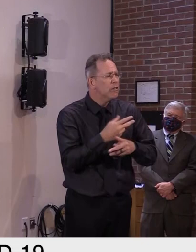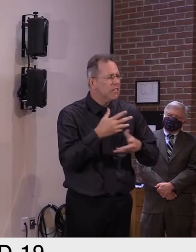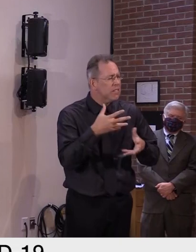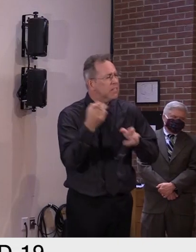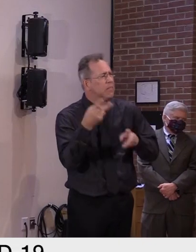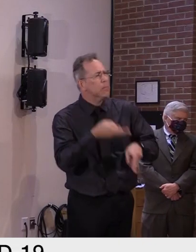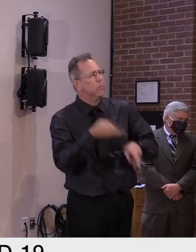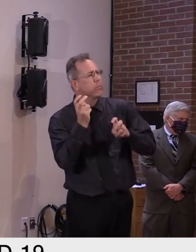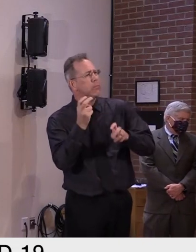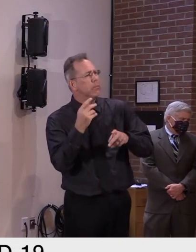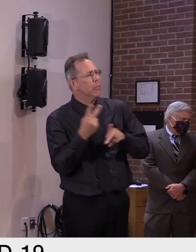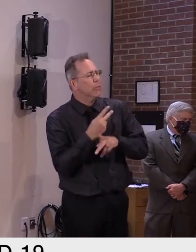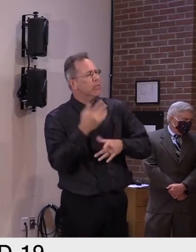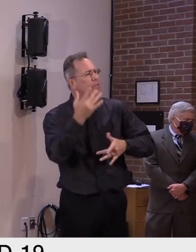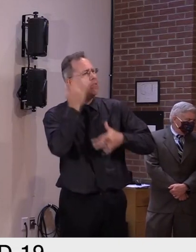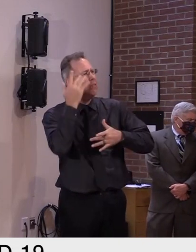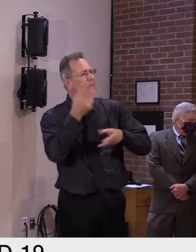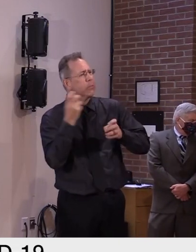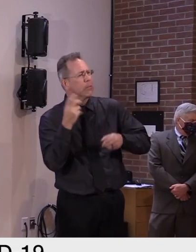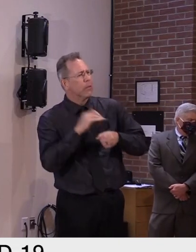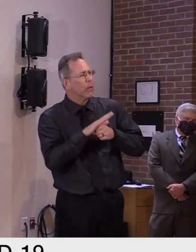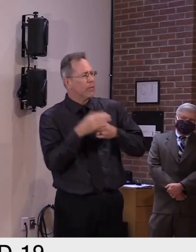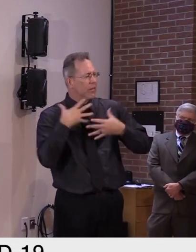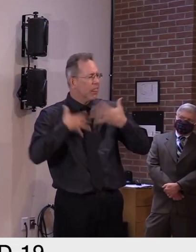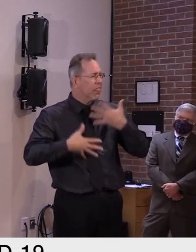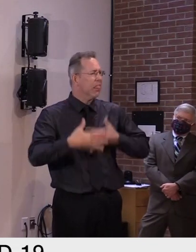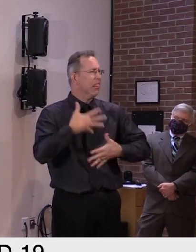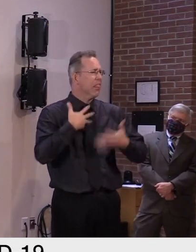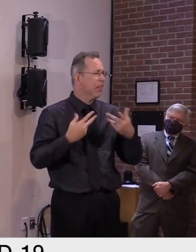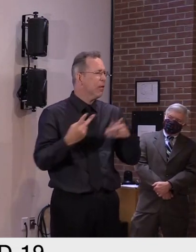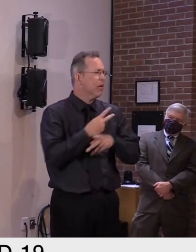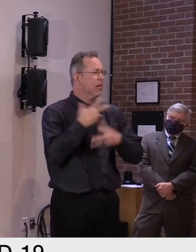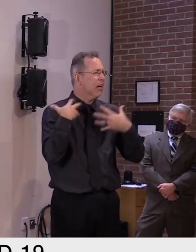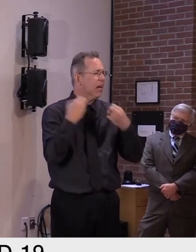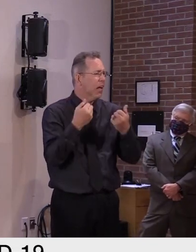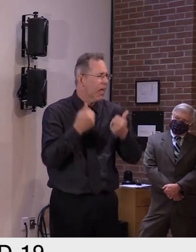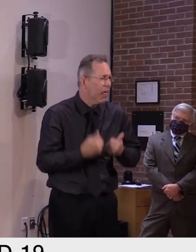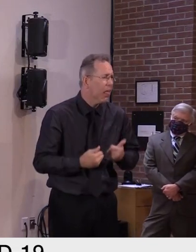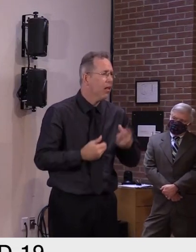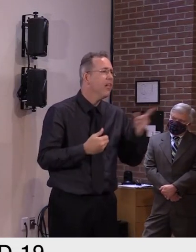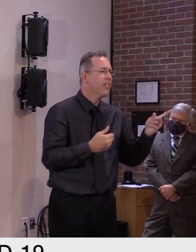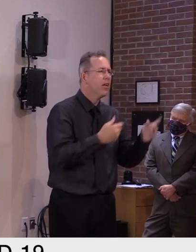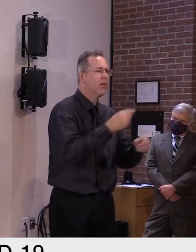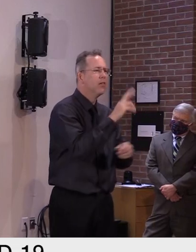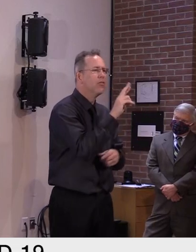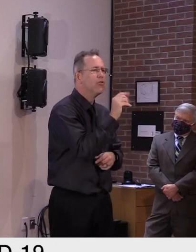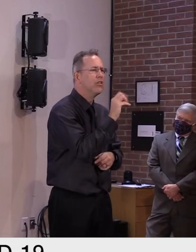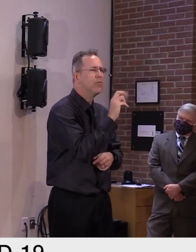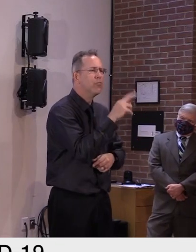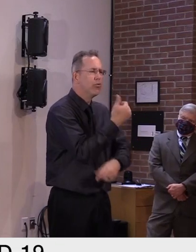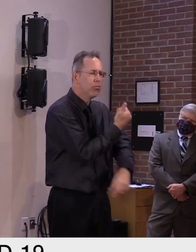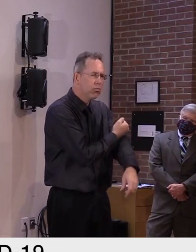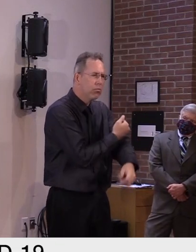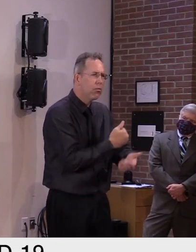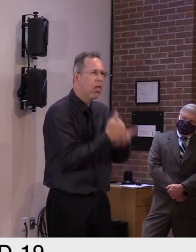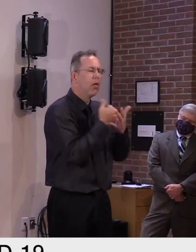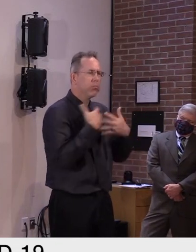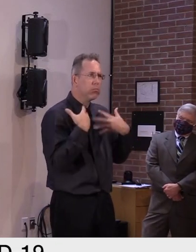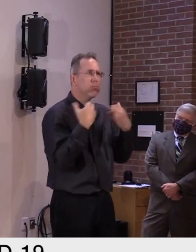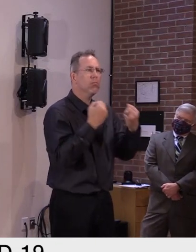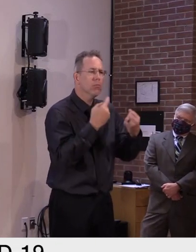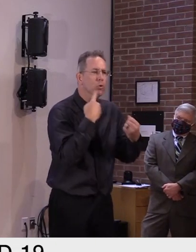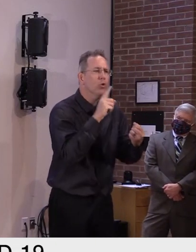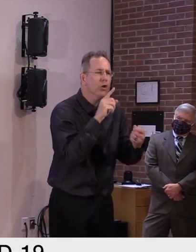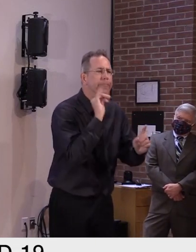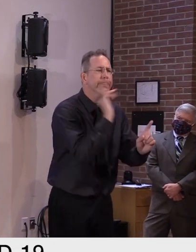I would not say that the medical community has lost any faith in the drug or anything because of that. It's still an effective